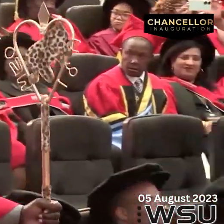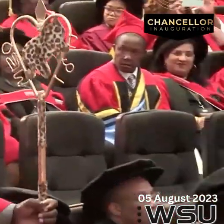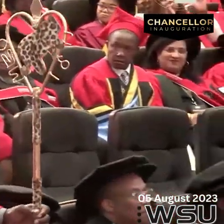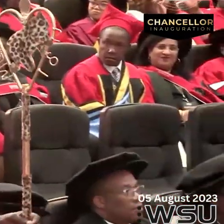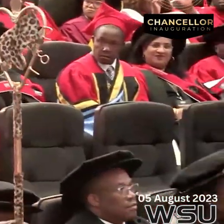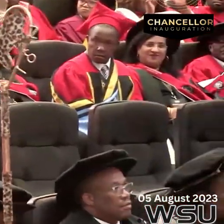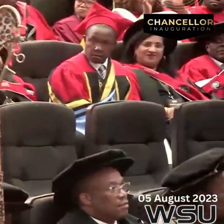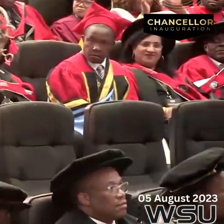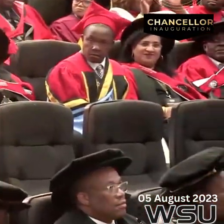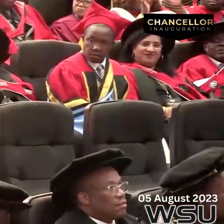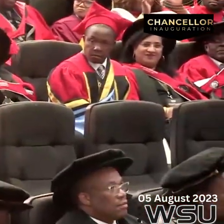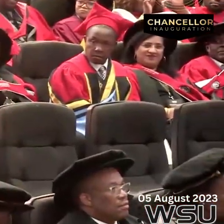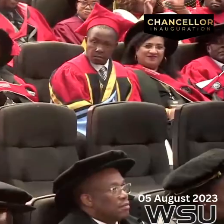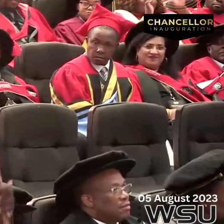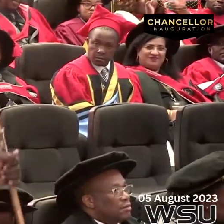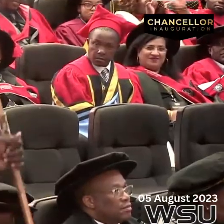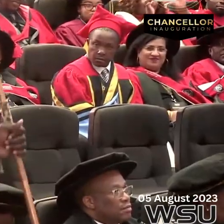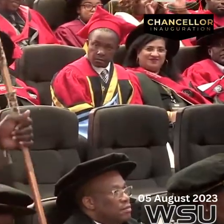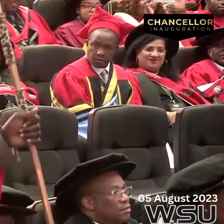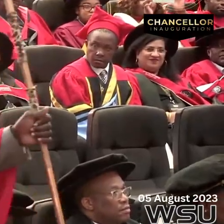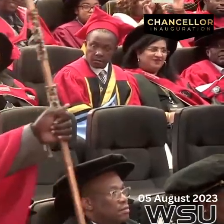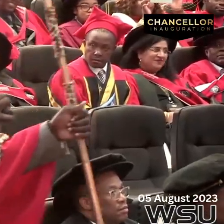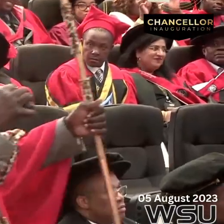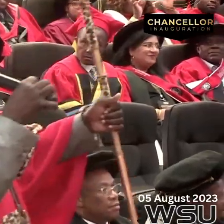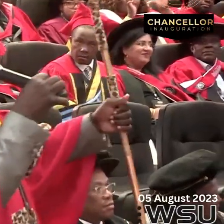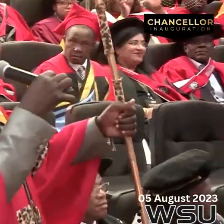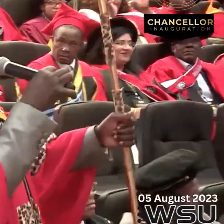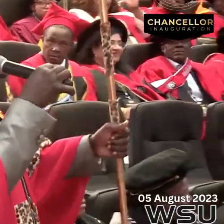Anasi ntoni nandima zoni kondisa.